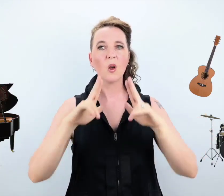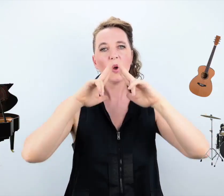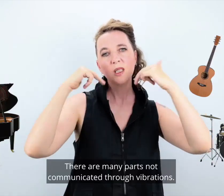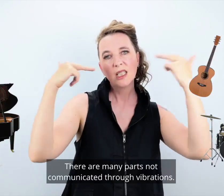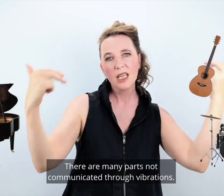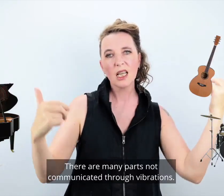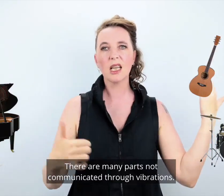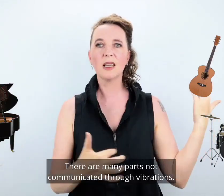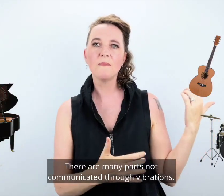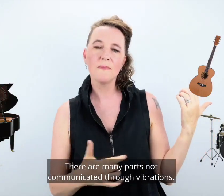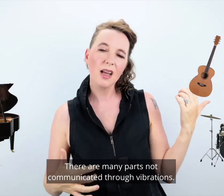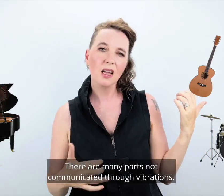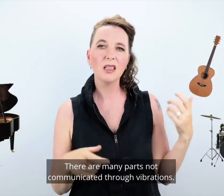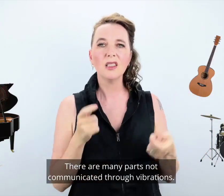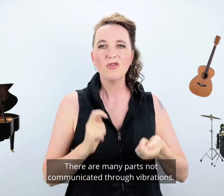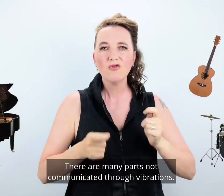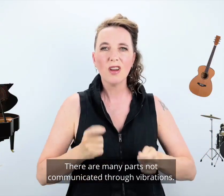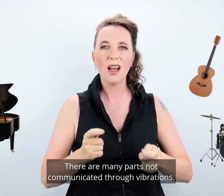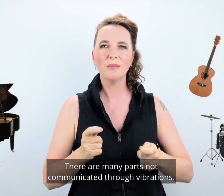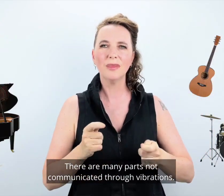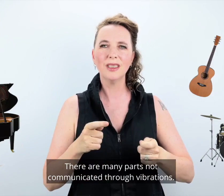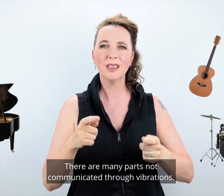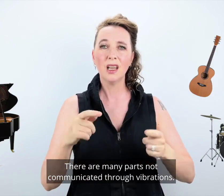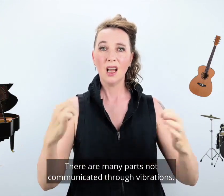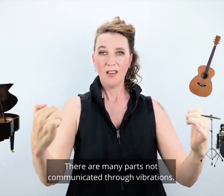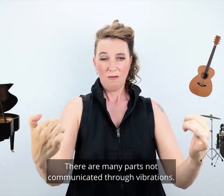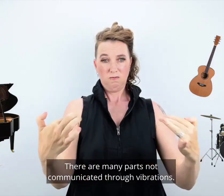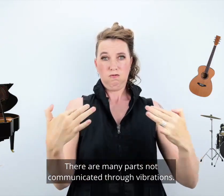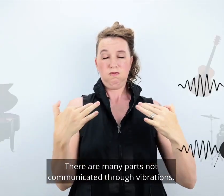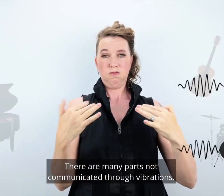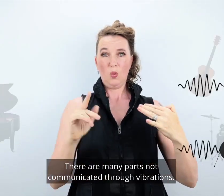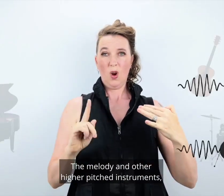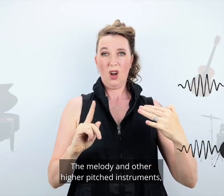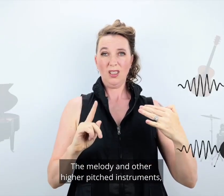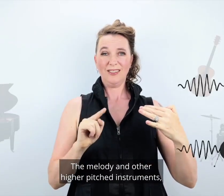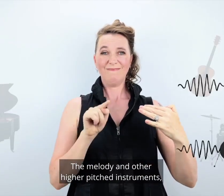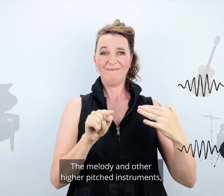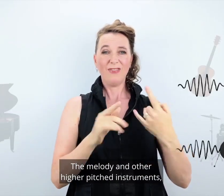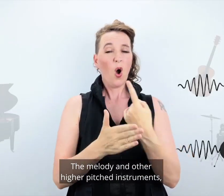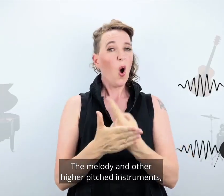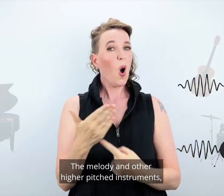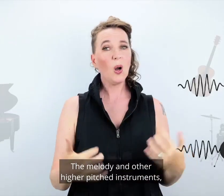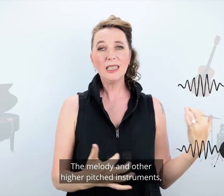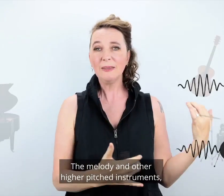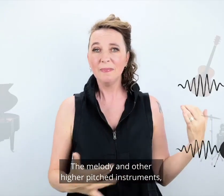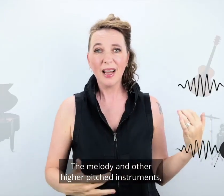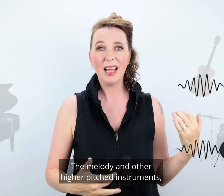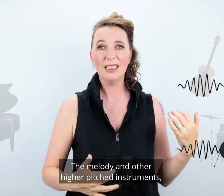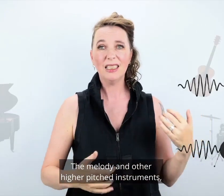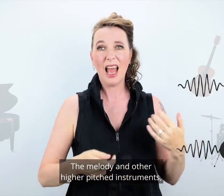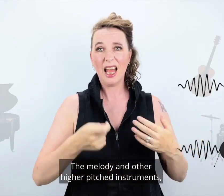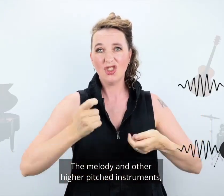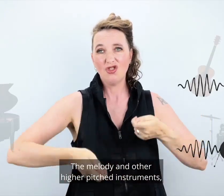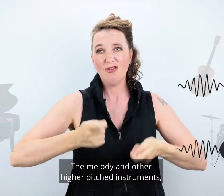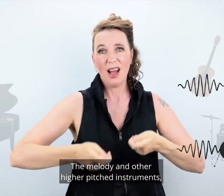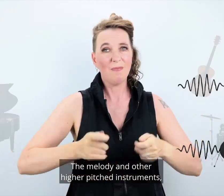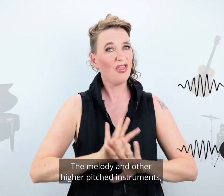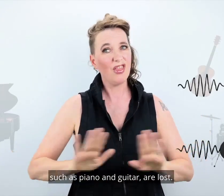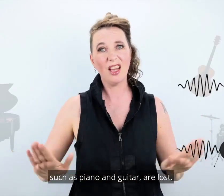There are many parts not communicated through vibrations. The melody and other higher-pitched instruments, such